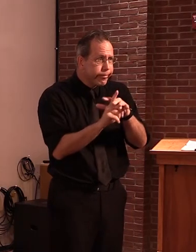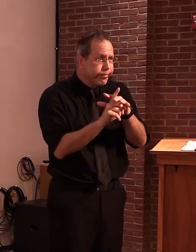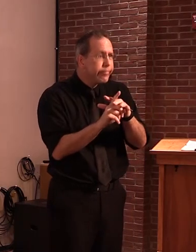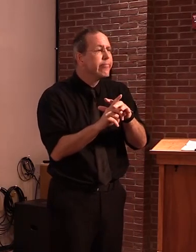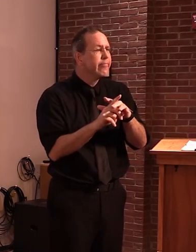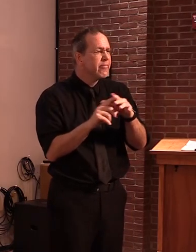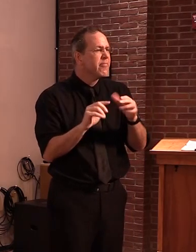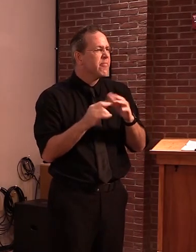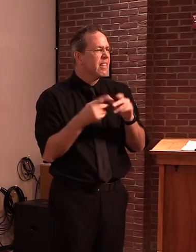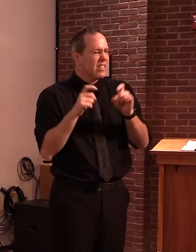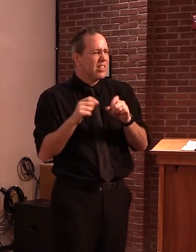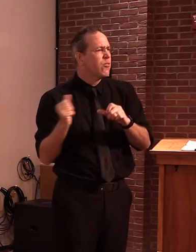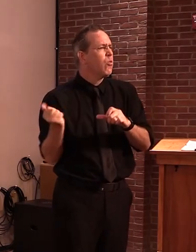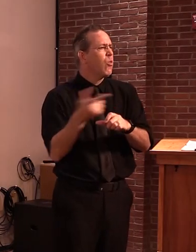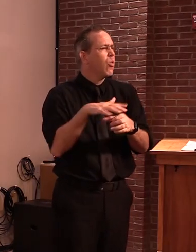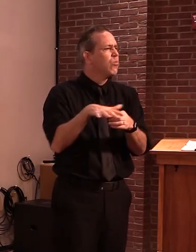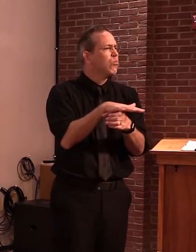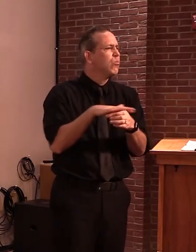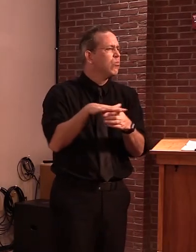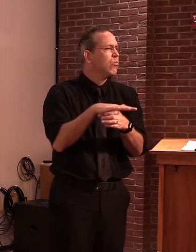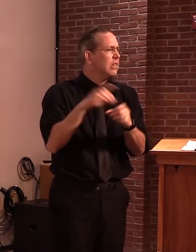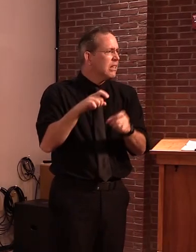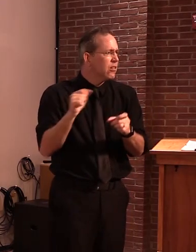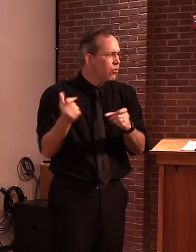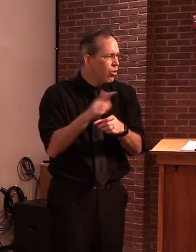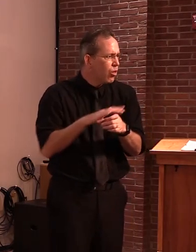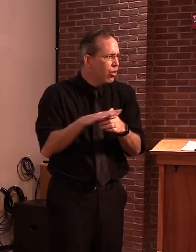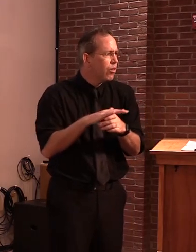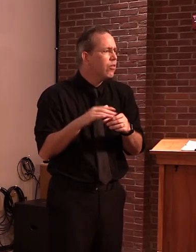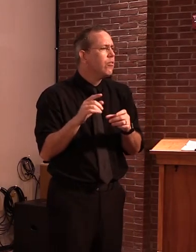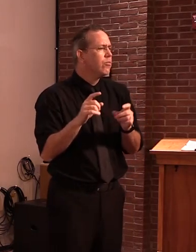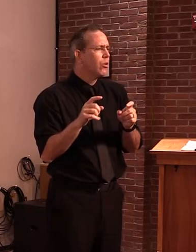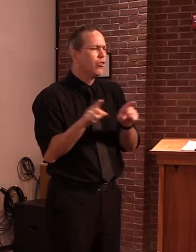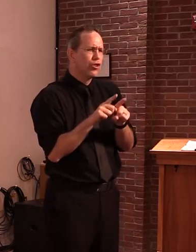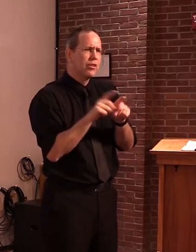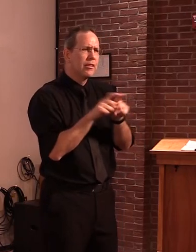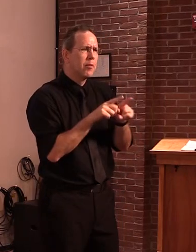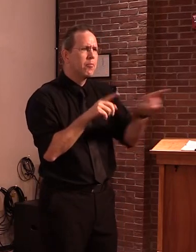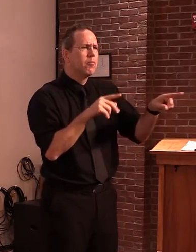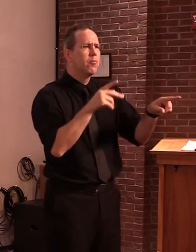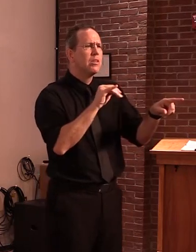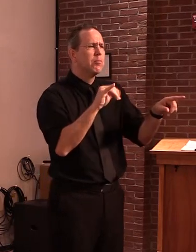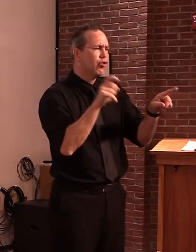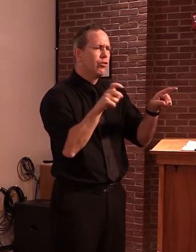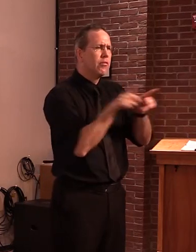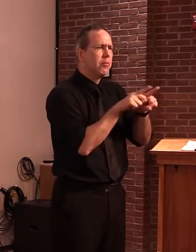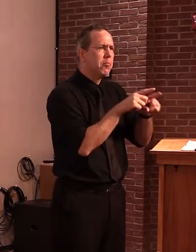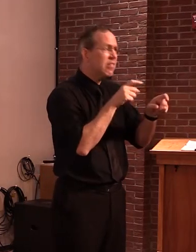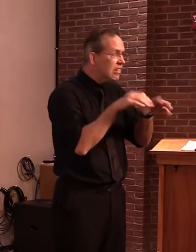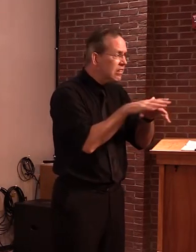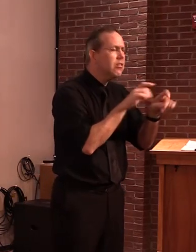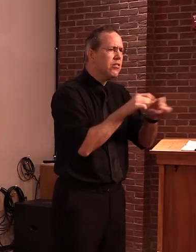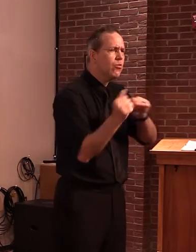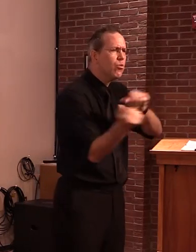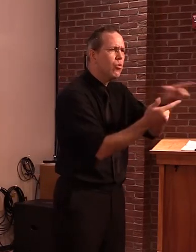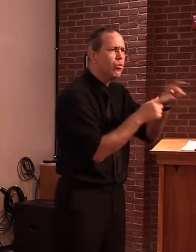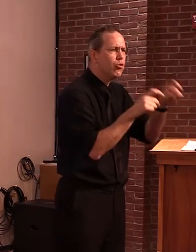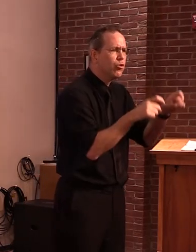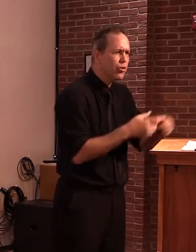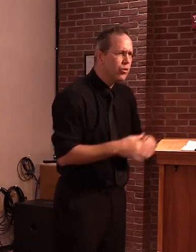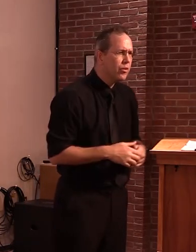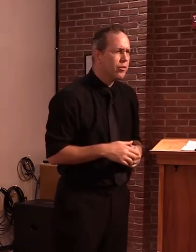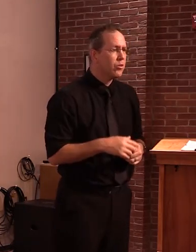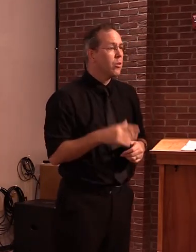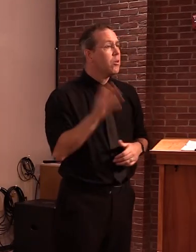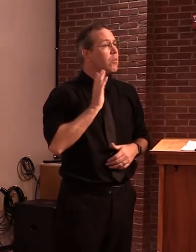And that's what Corrections is working to put in place right now. As you remember, we used to do symptomatic testing